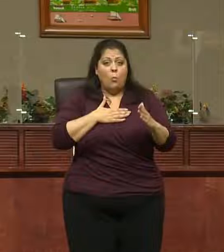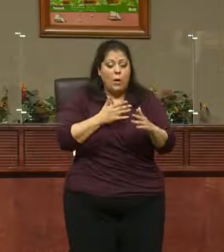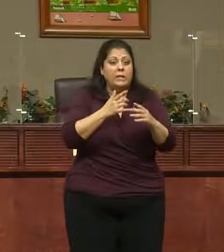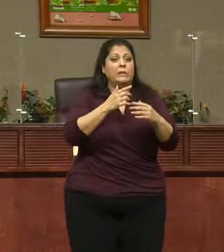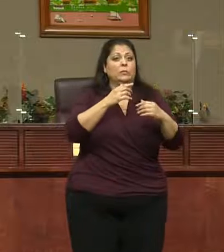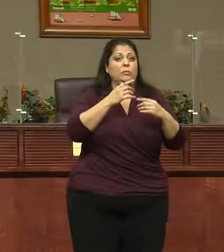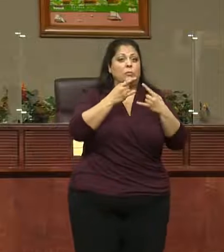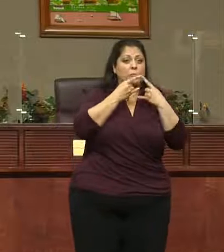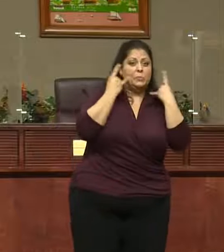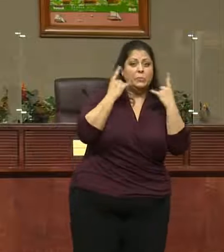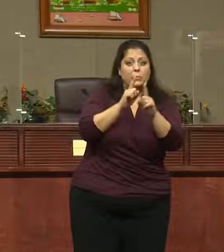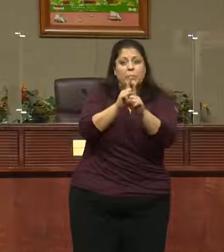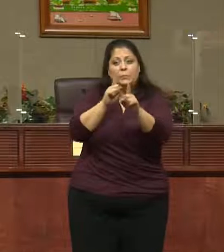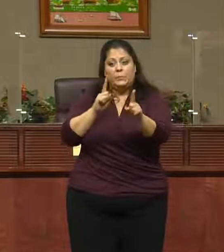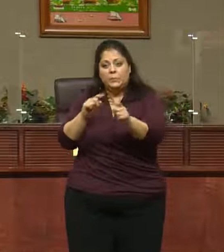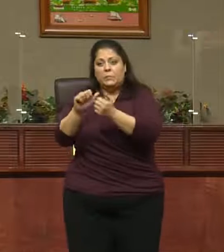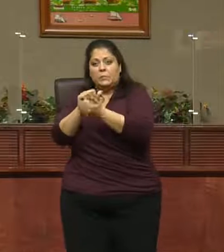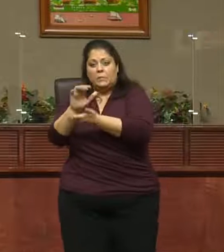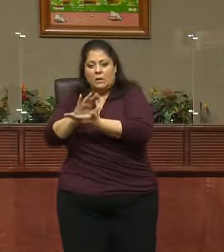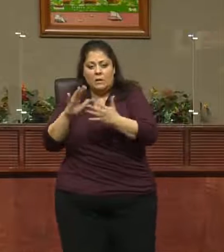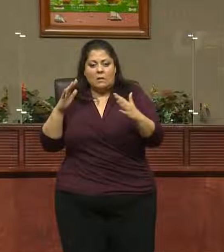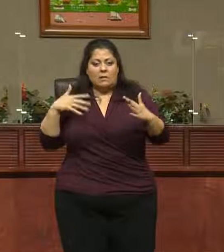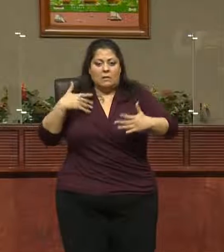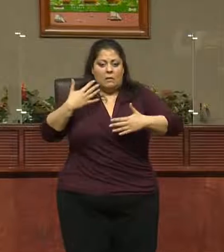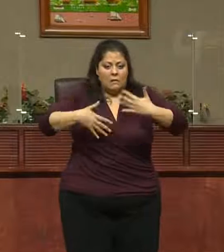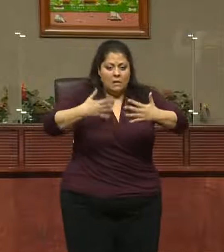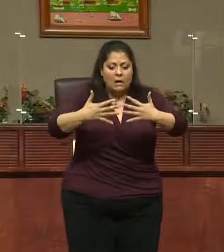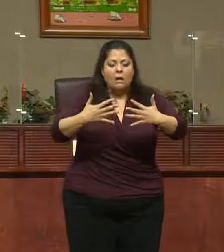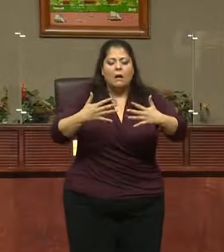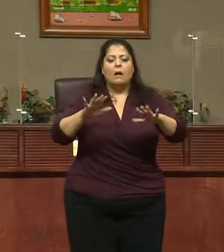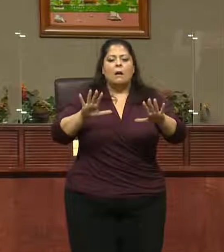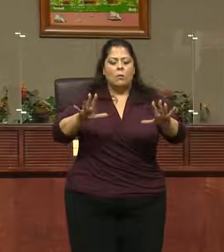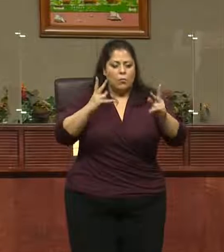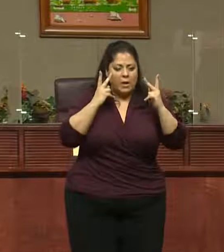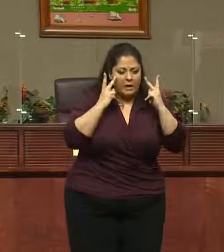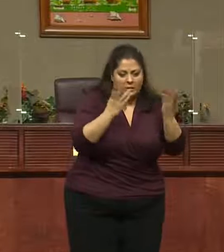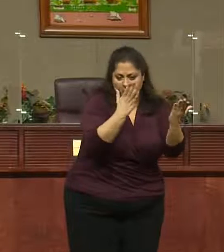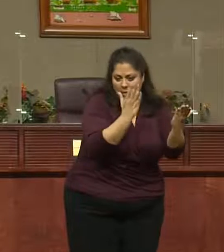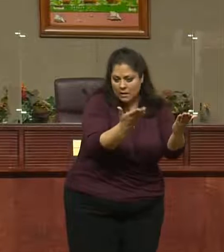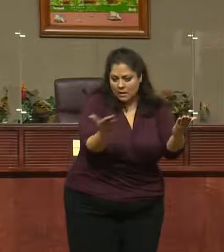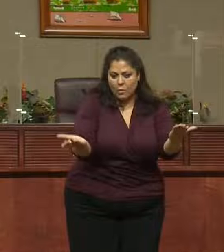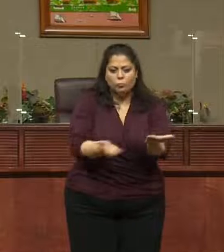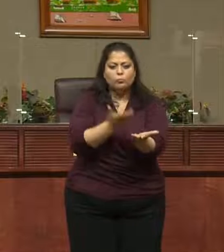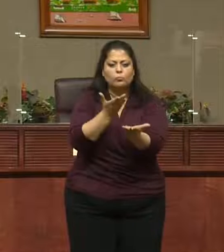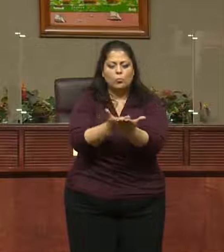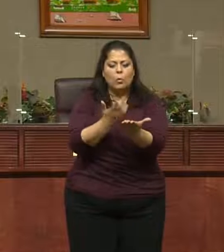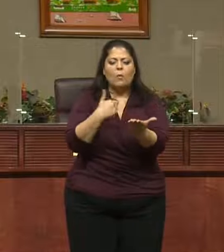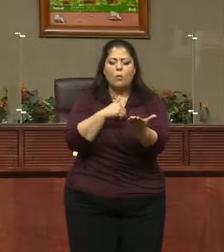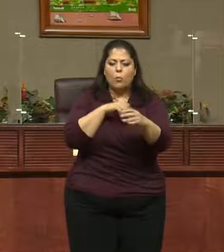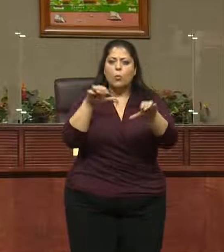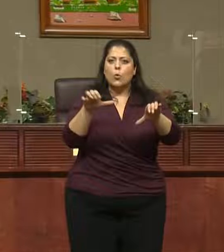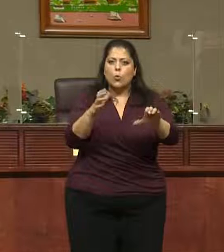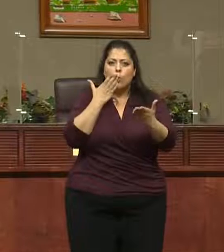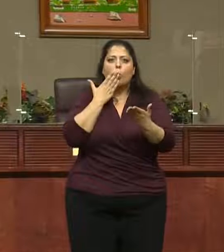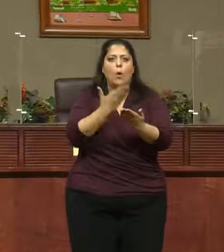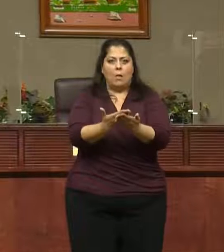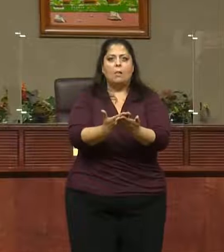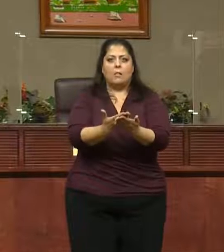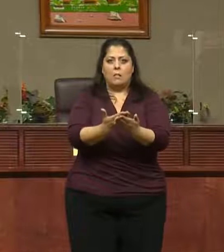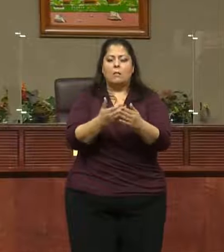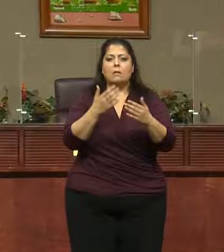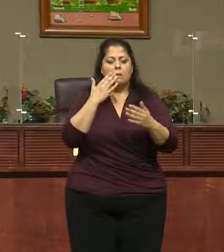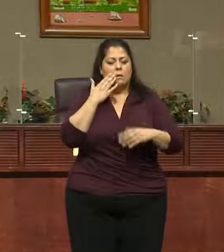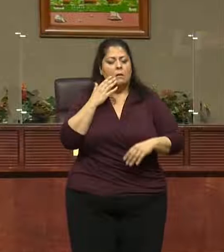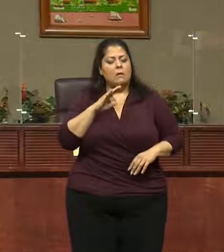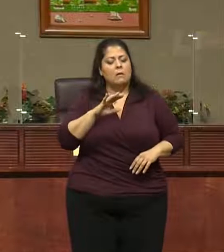where we can clearly say that we are in very good shape. We just have to be extremely careful how